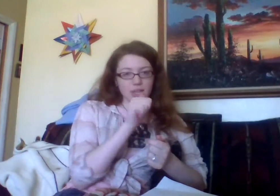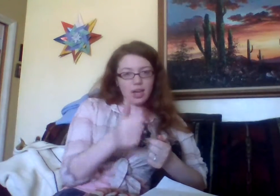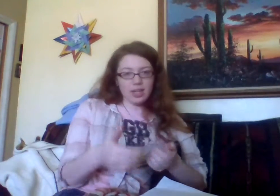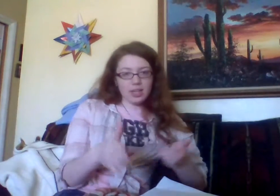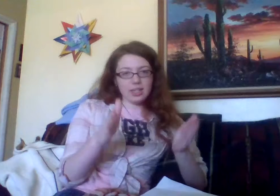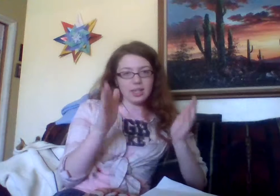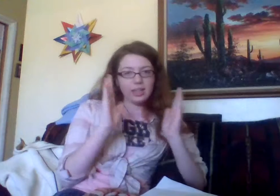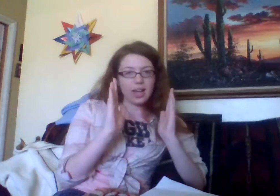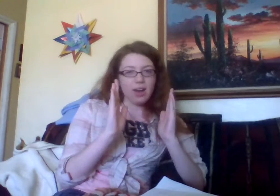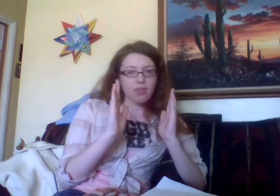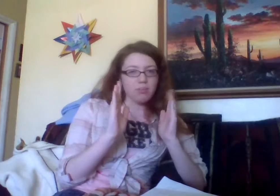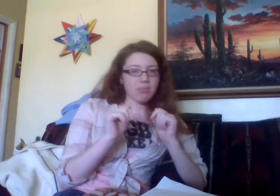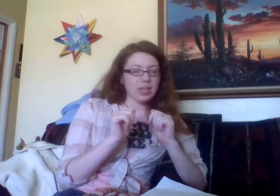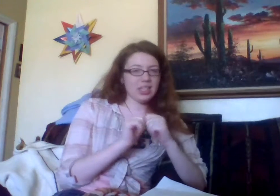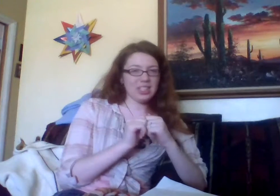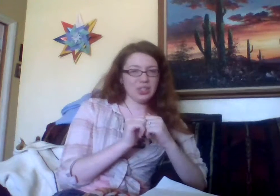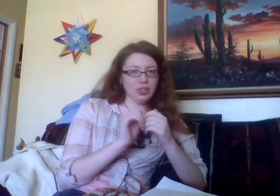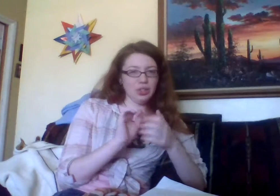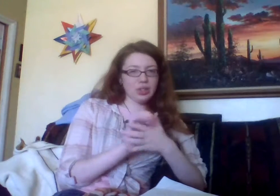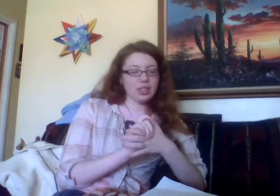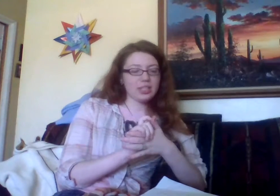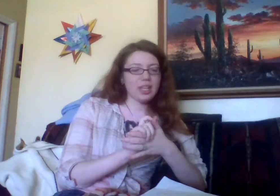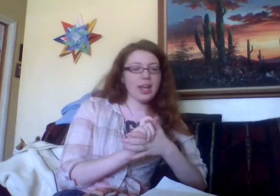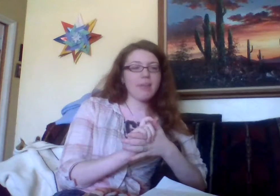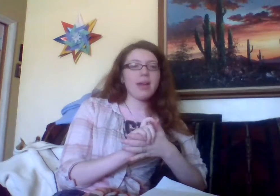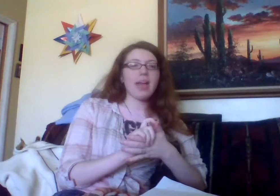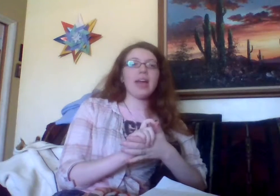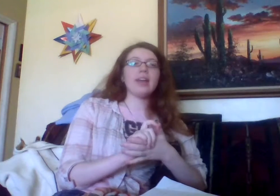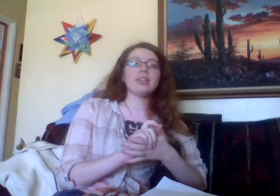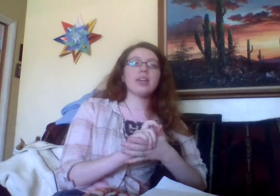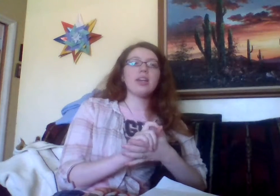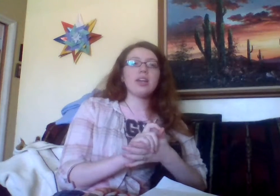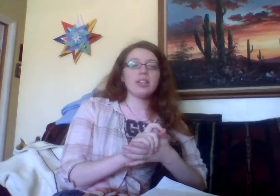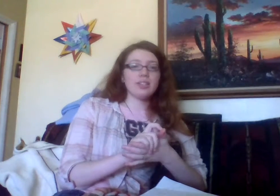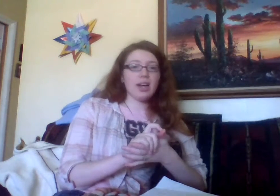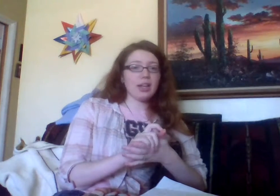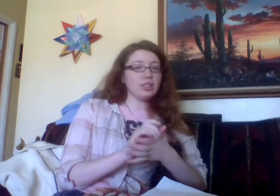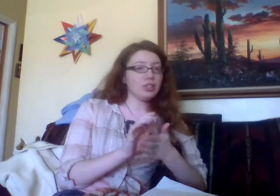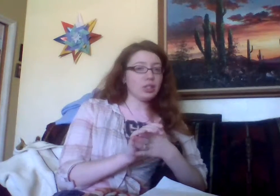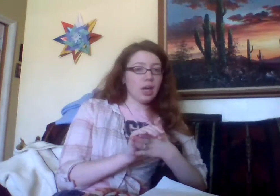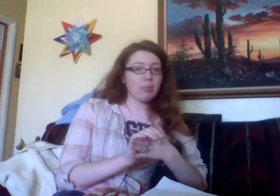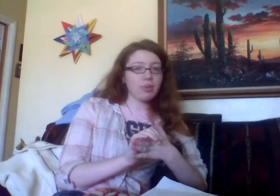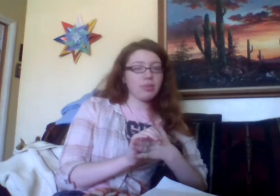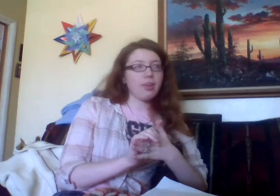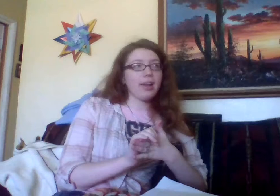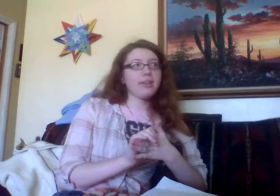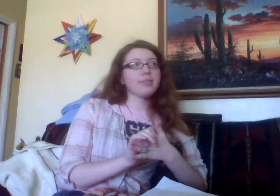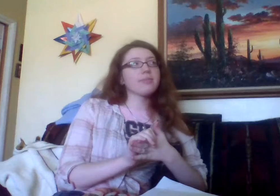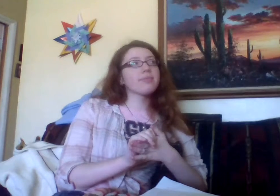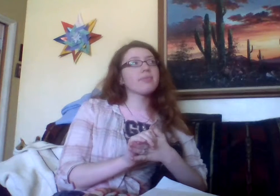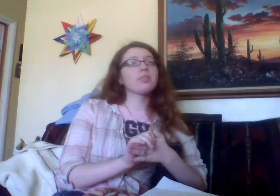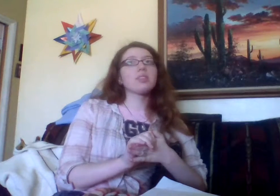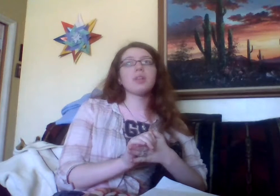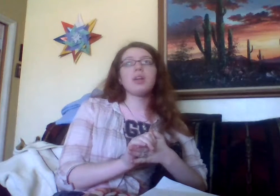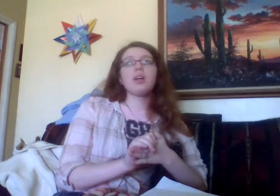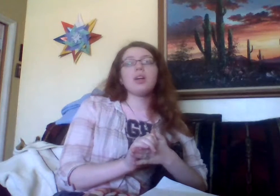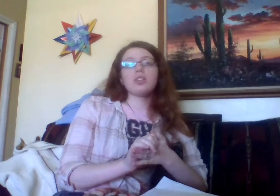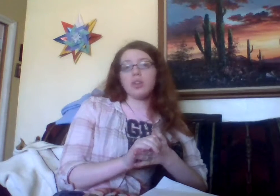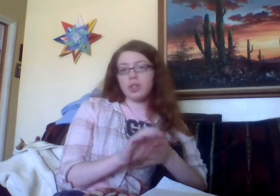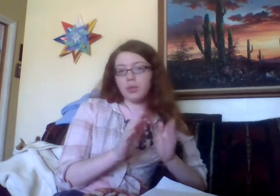not allowed, but it doesn't look the same, and the sign is just a lot more fun. So you would